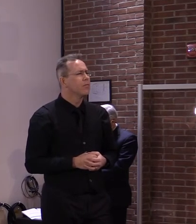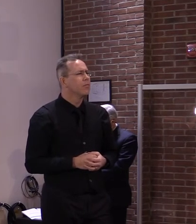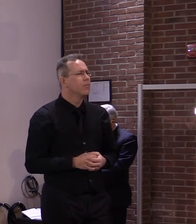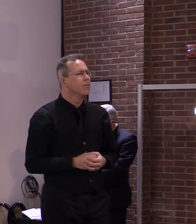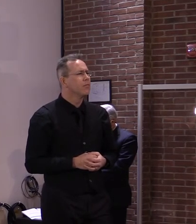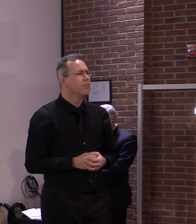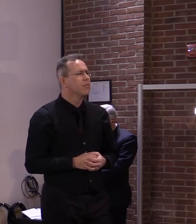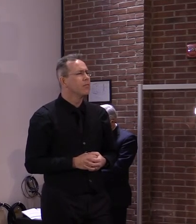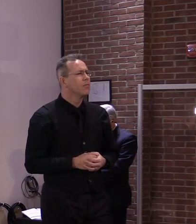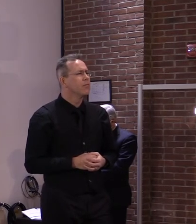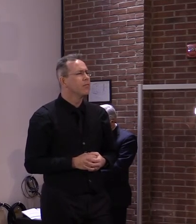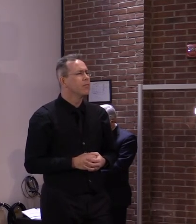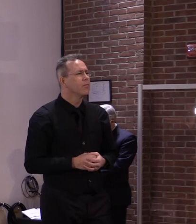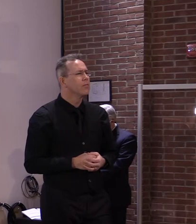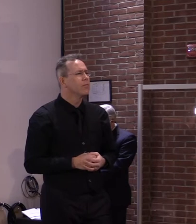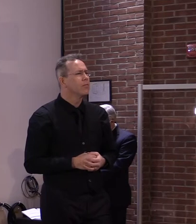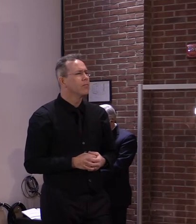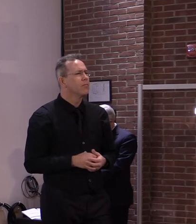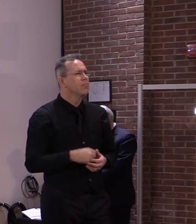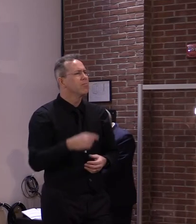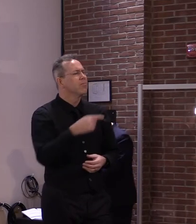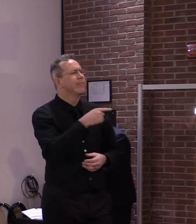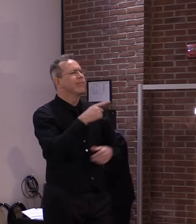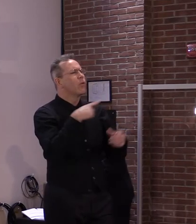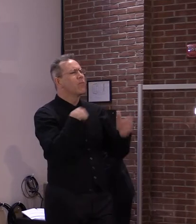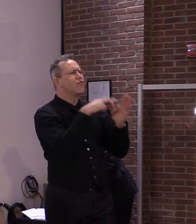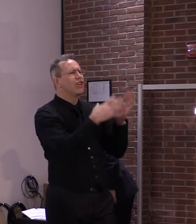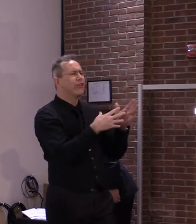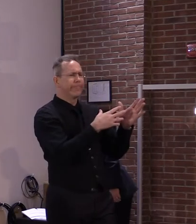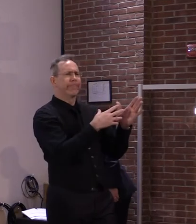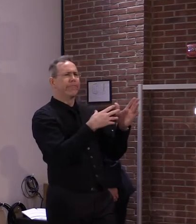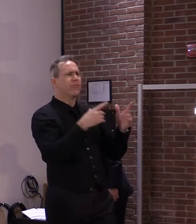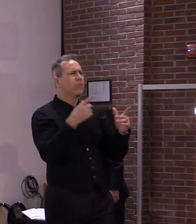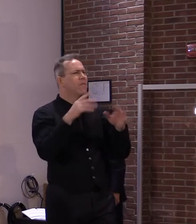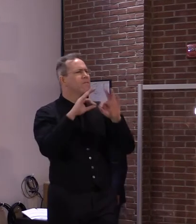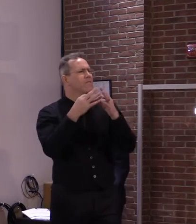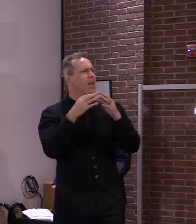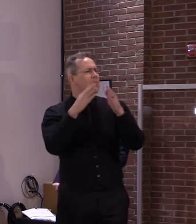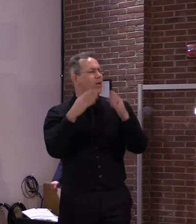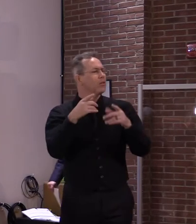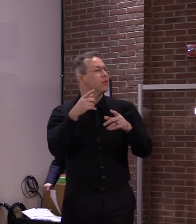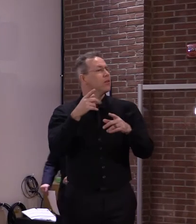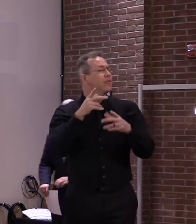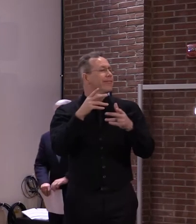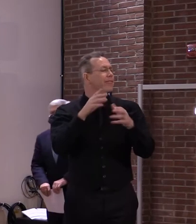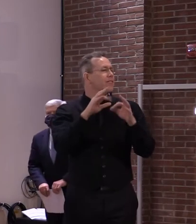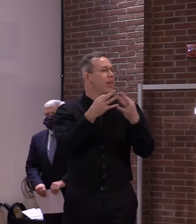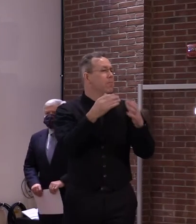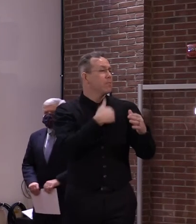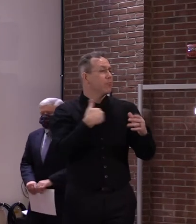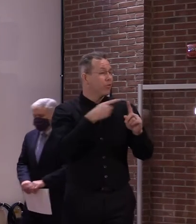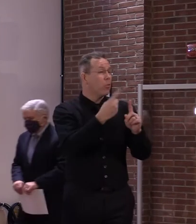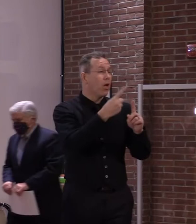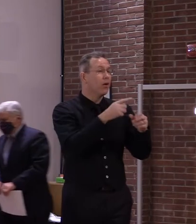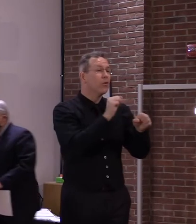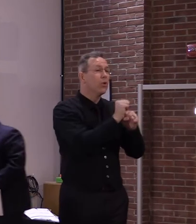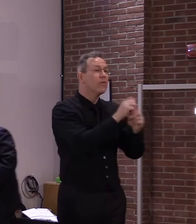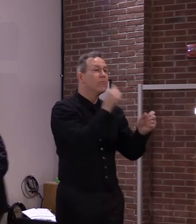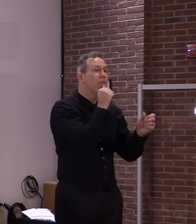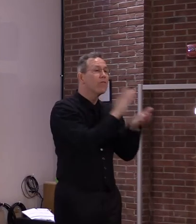other one in the public school has she wanted to know why the difference secretary